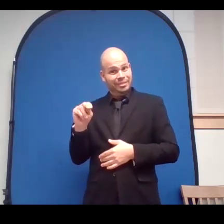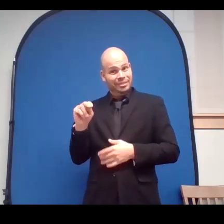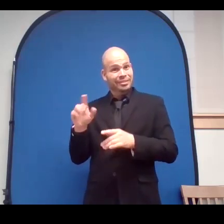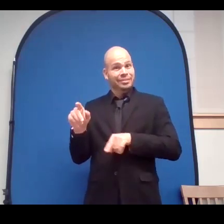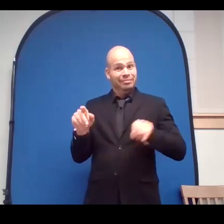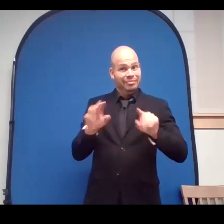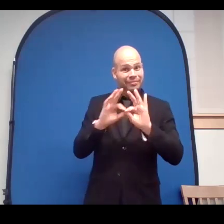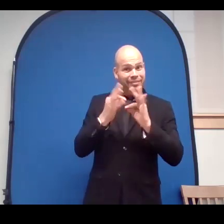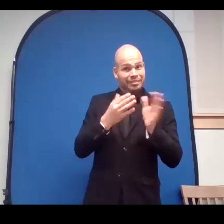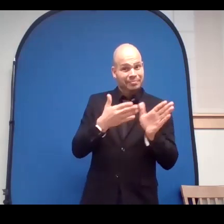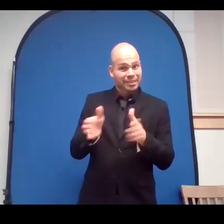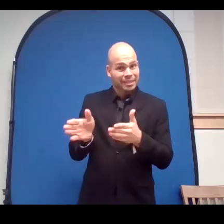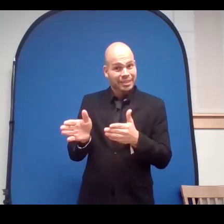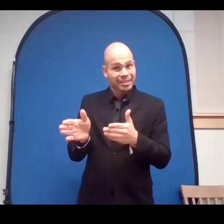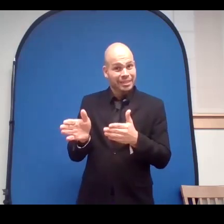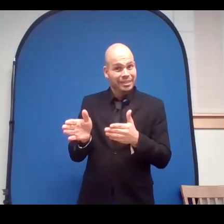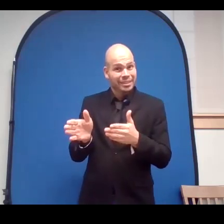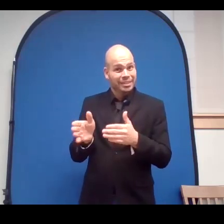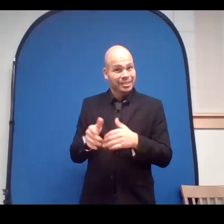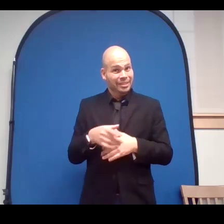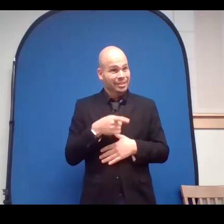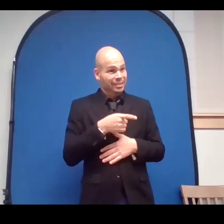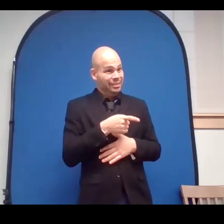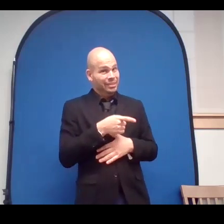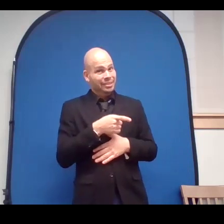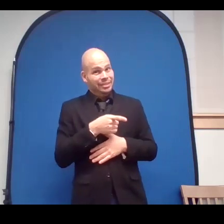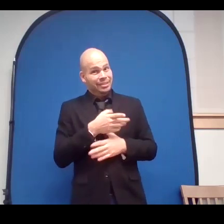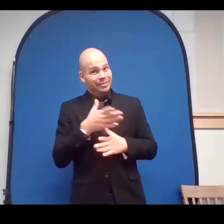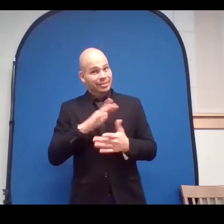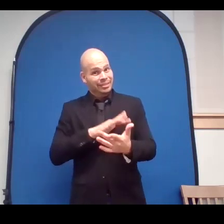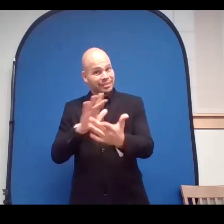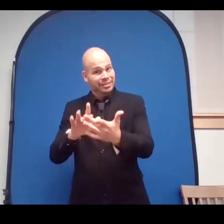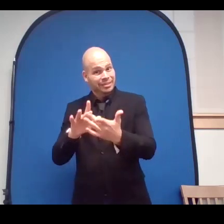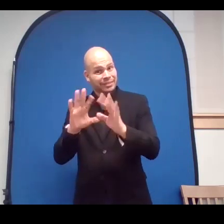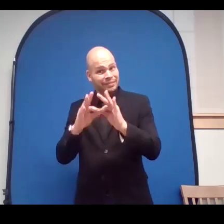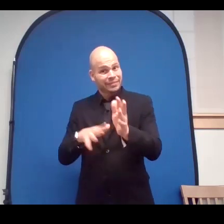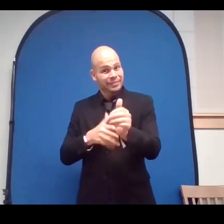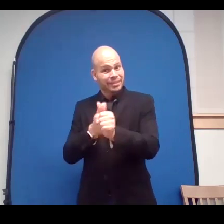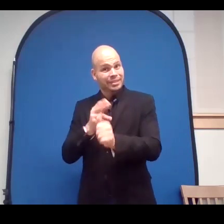Did you follow up with the family yourself? I did not, sir, no. Why not?